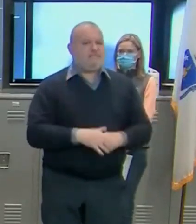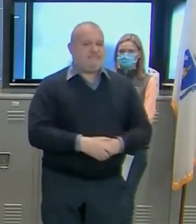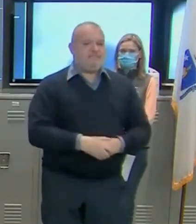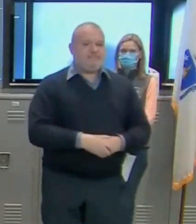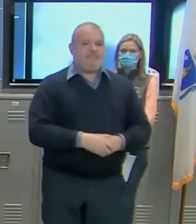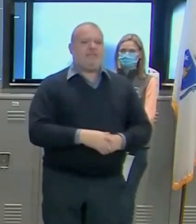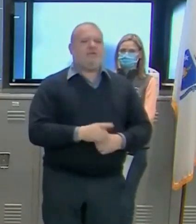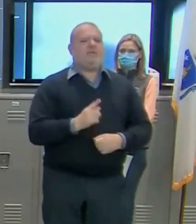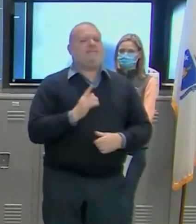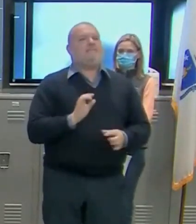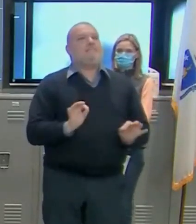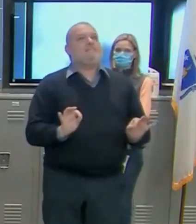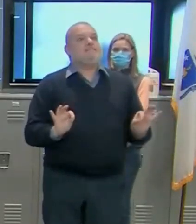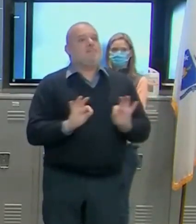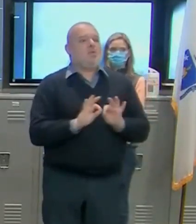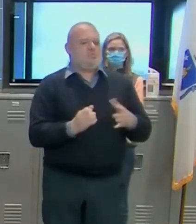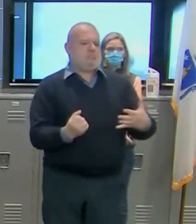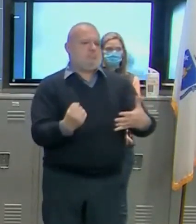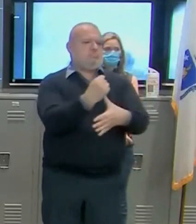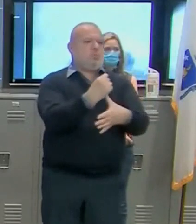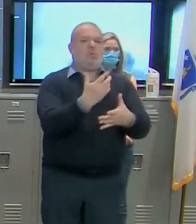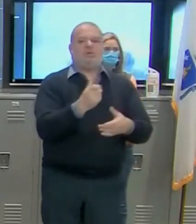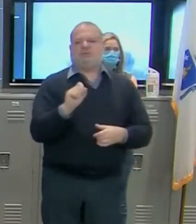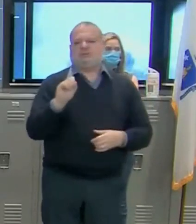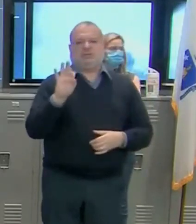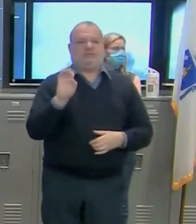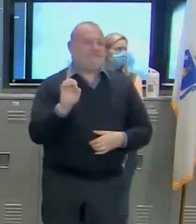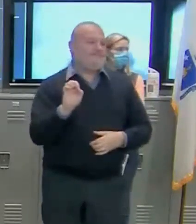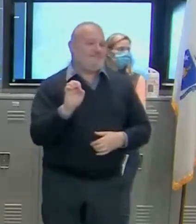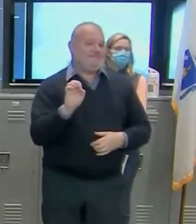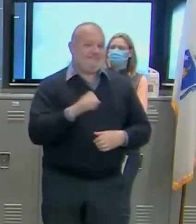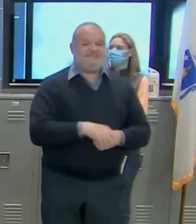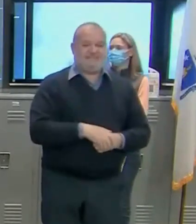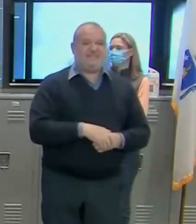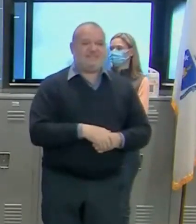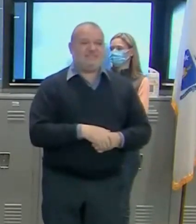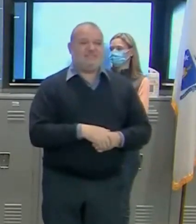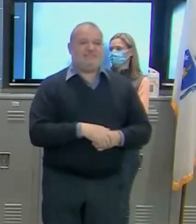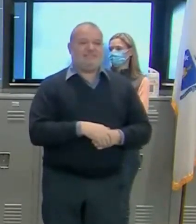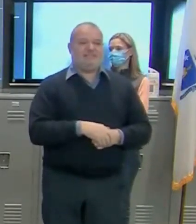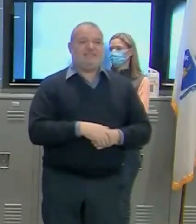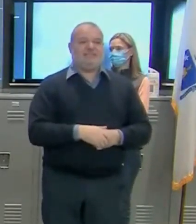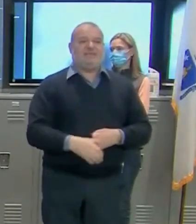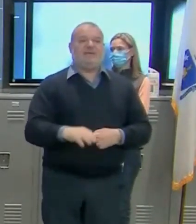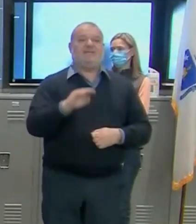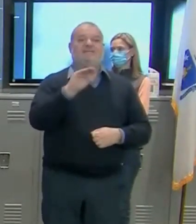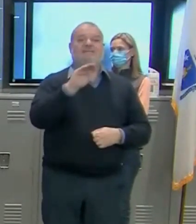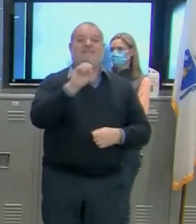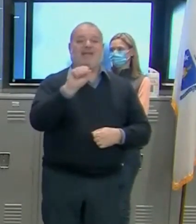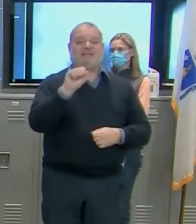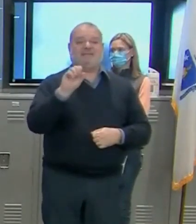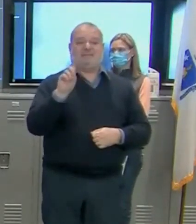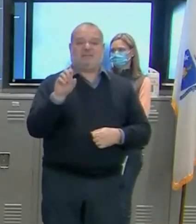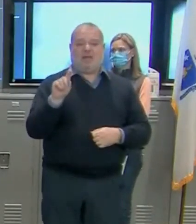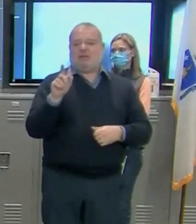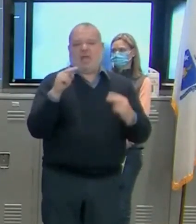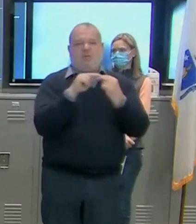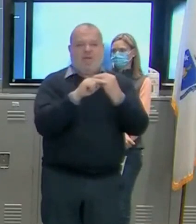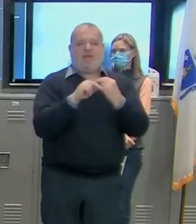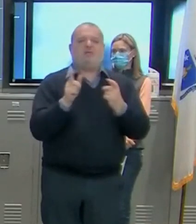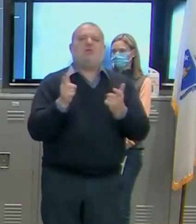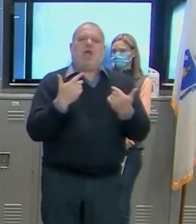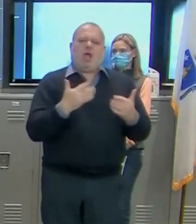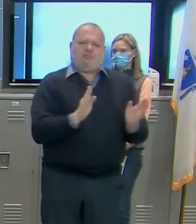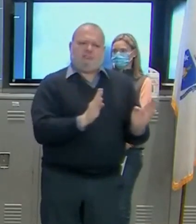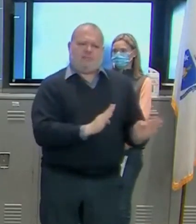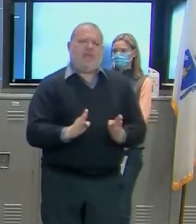and make smart decisions. MassDOT and the MBTA were well prepared for the storm and expect to have our crews working into the